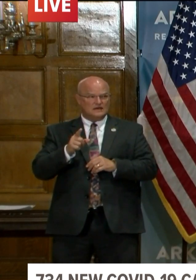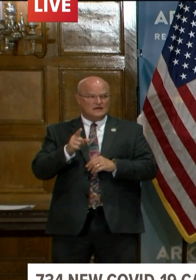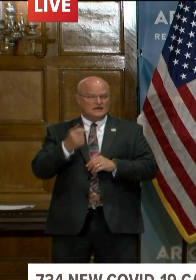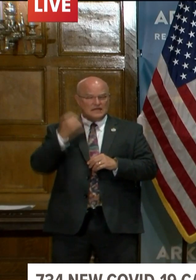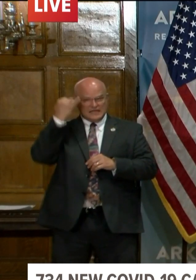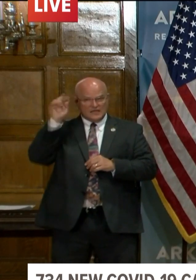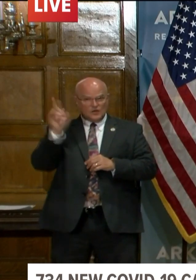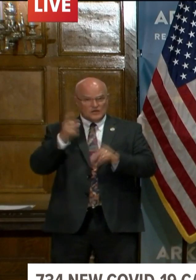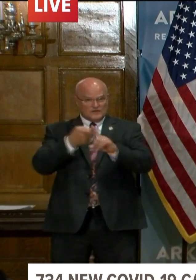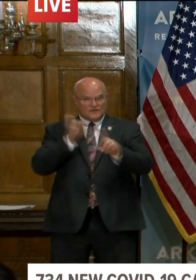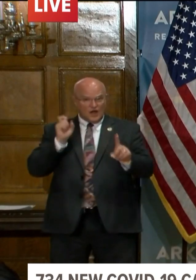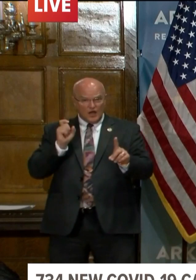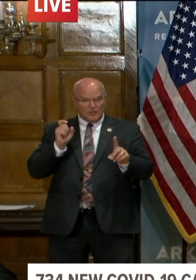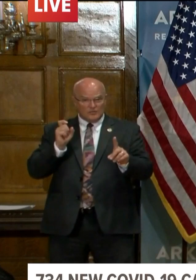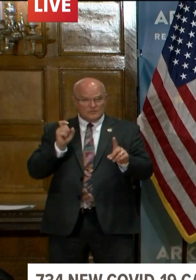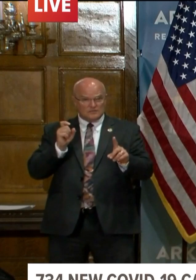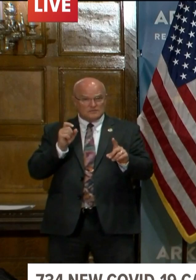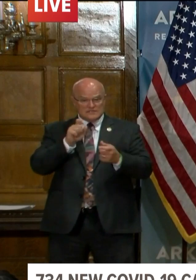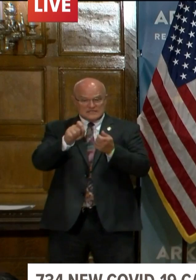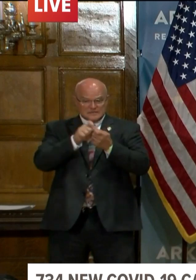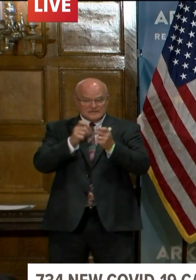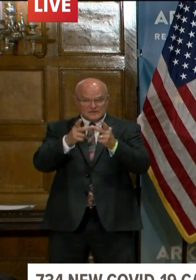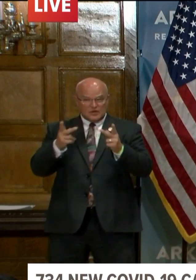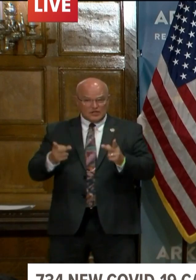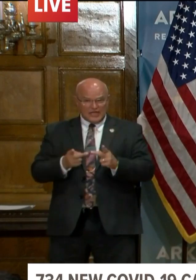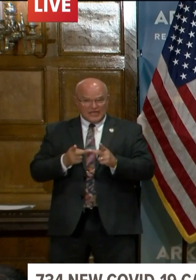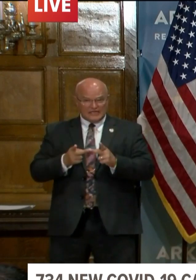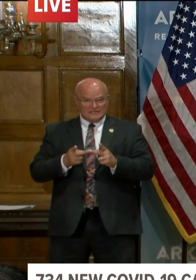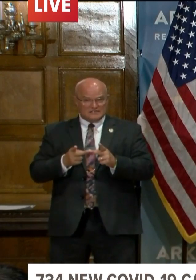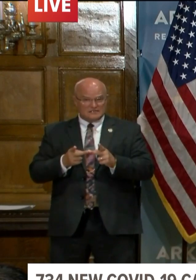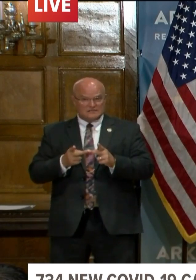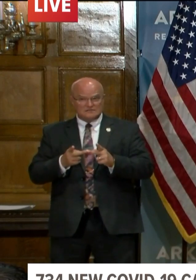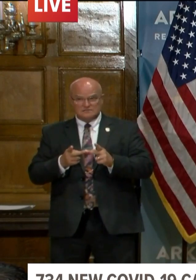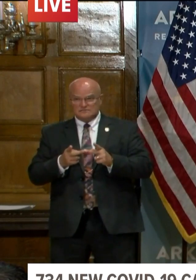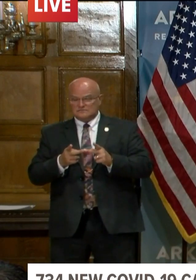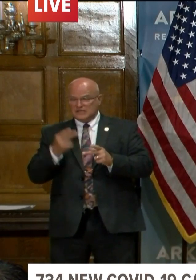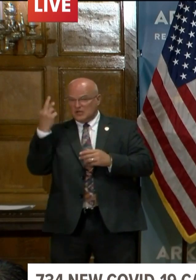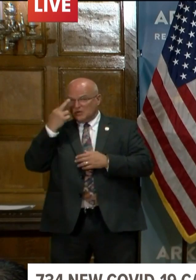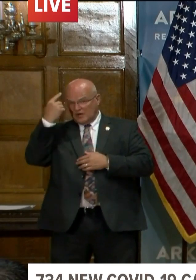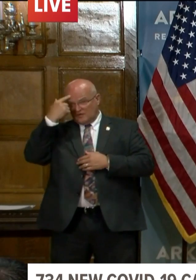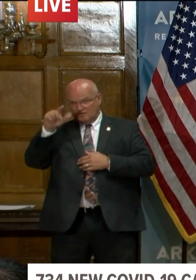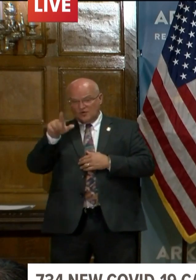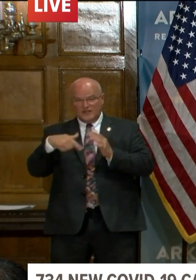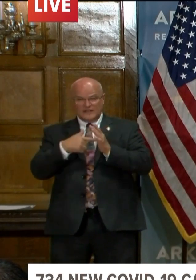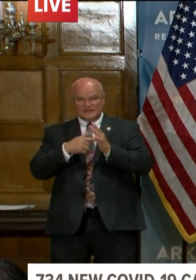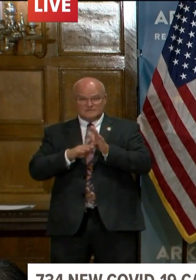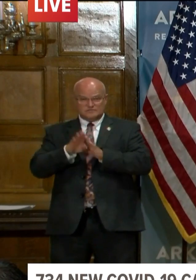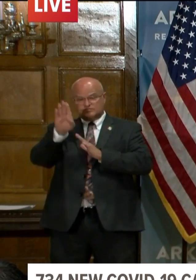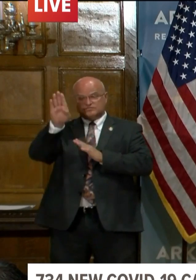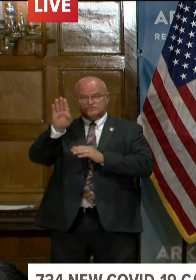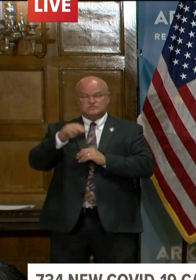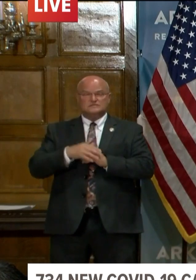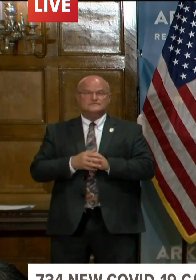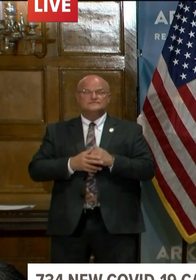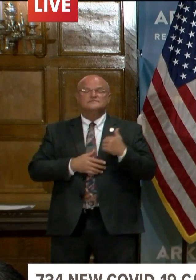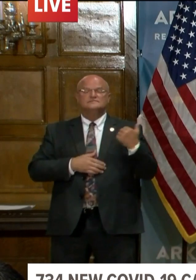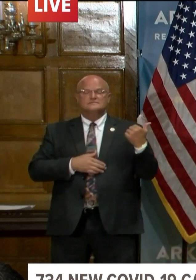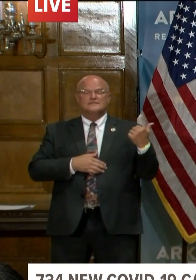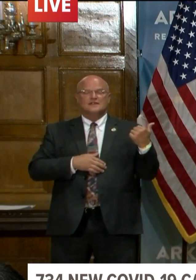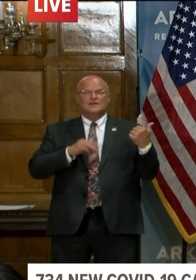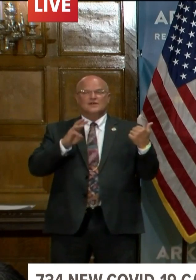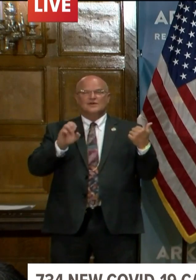any idea where that's coming, like specific locations that's coming from, or any reason for the big increase? Well,